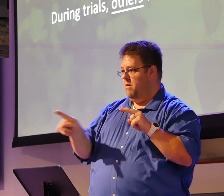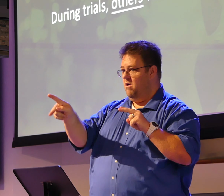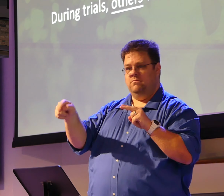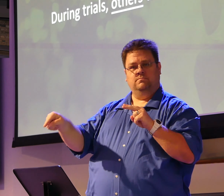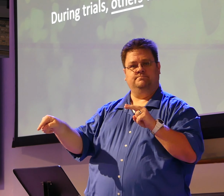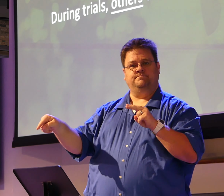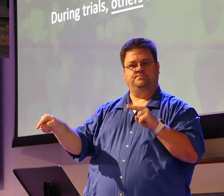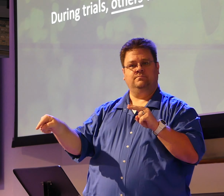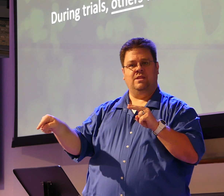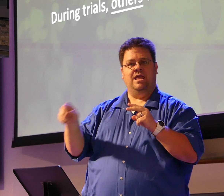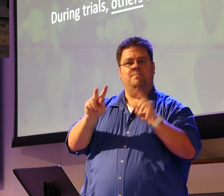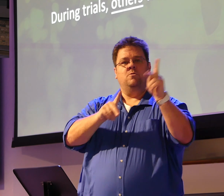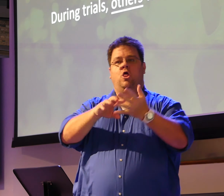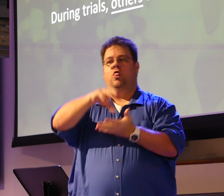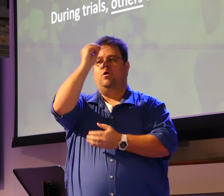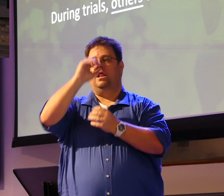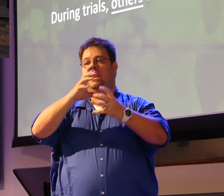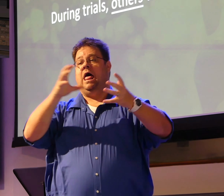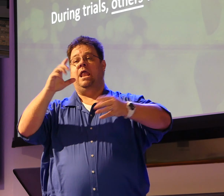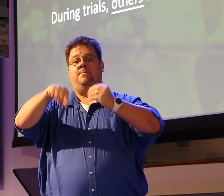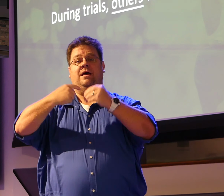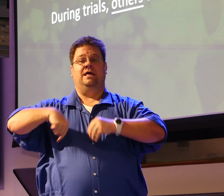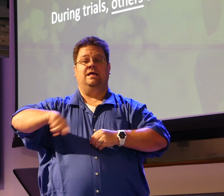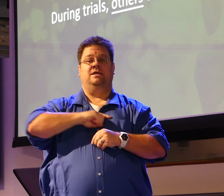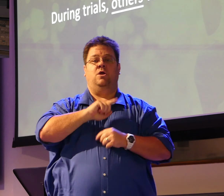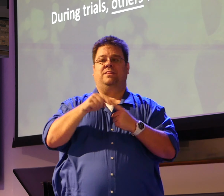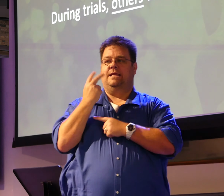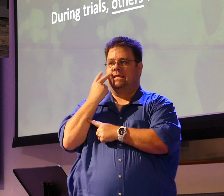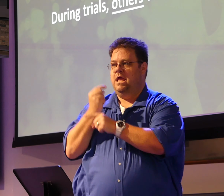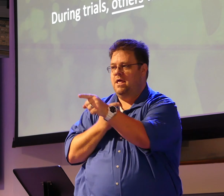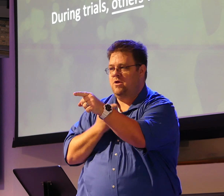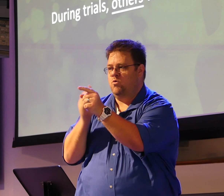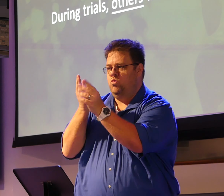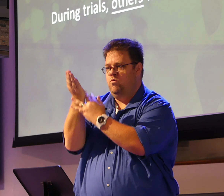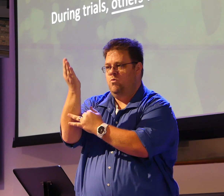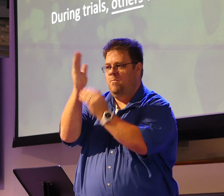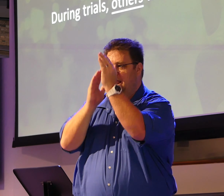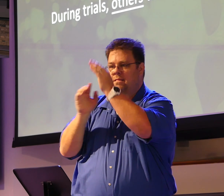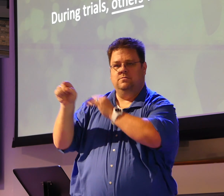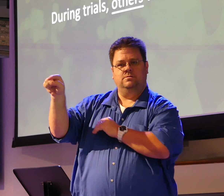people people learn a lot about us during problems don't they